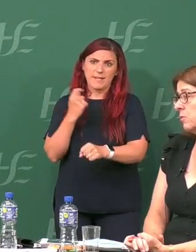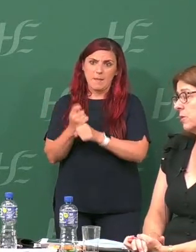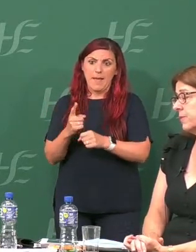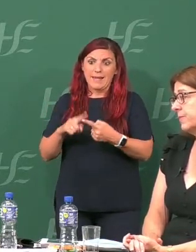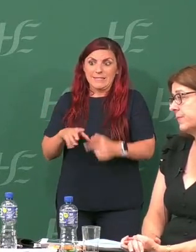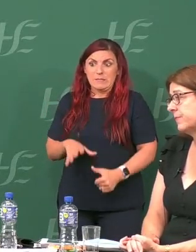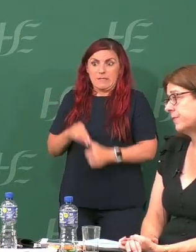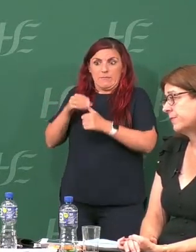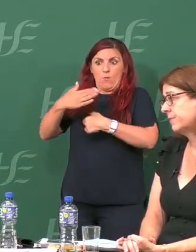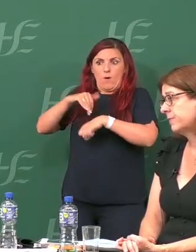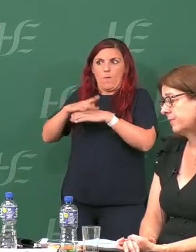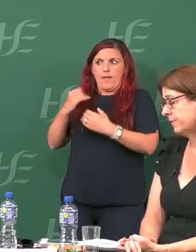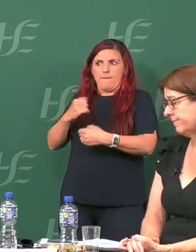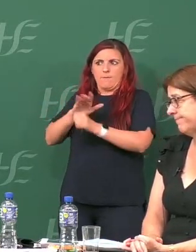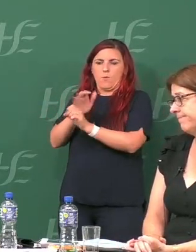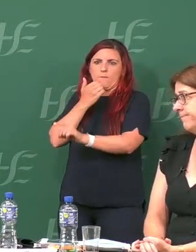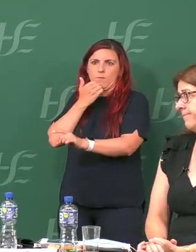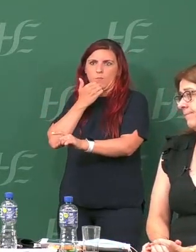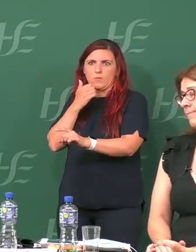impacts more and more.